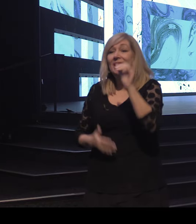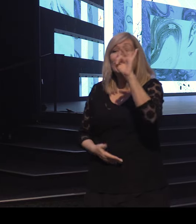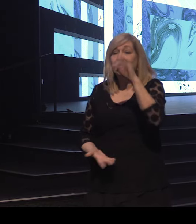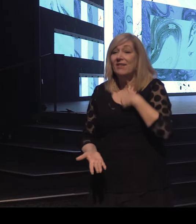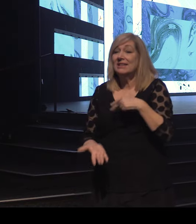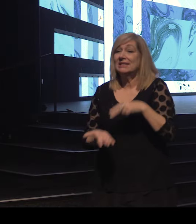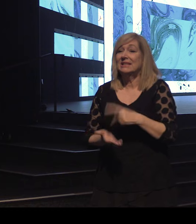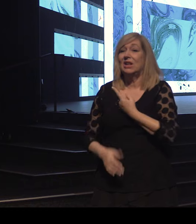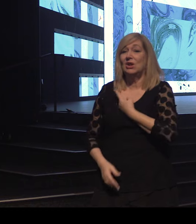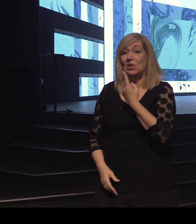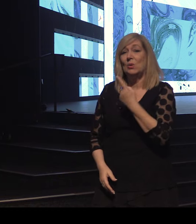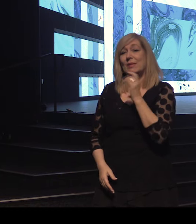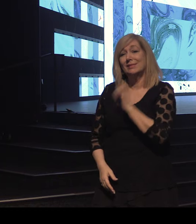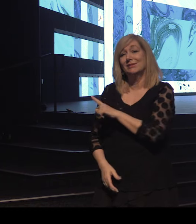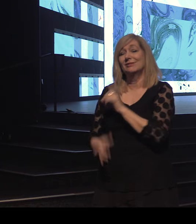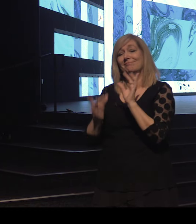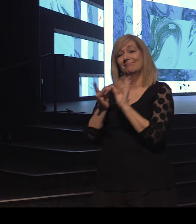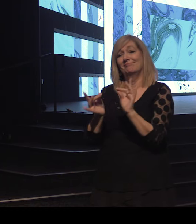alone."